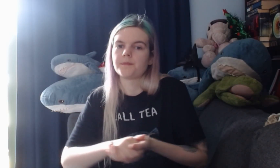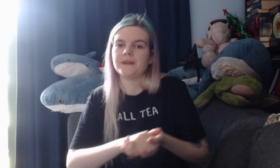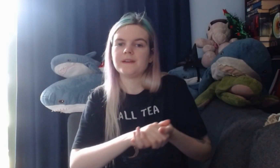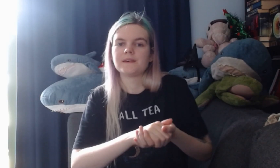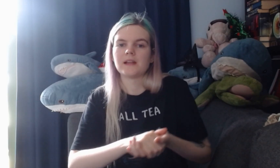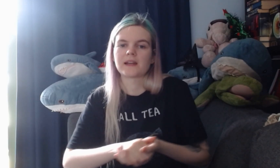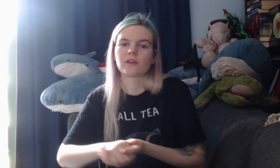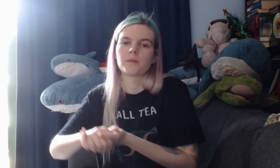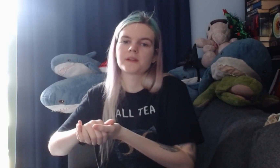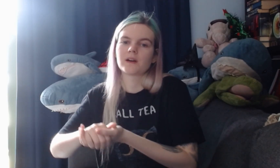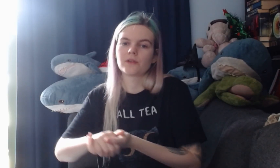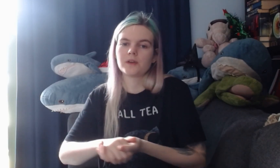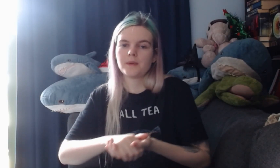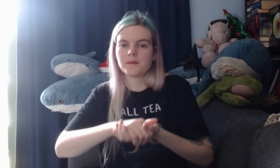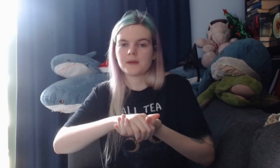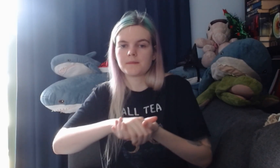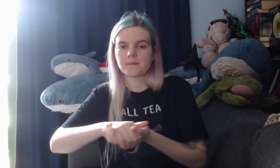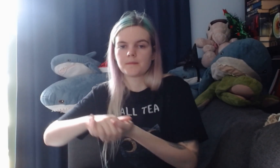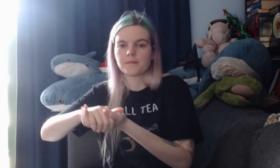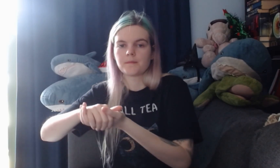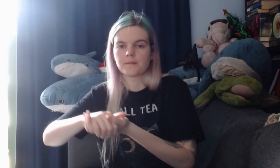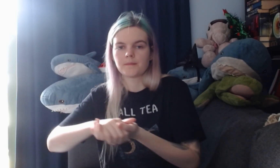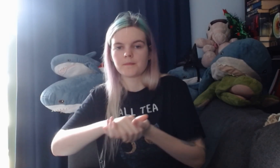Probably like calming down a baby.